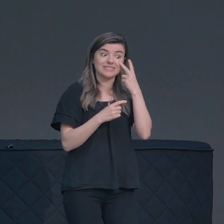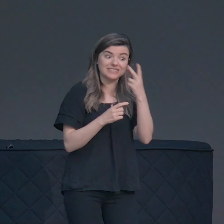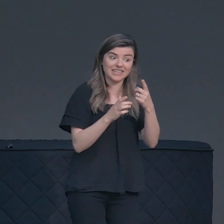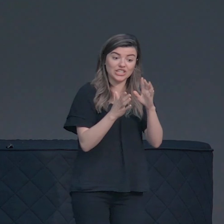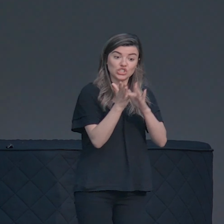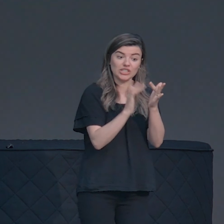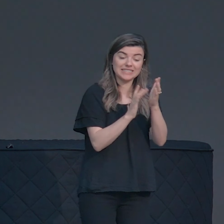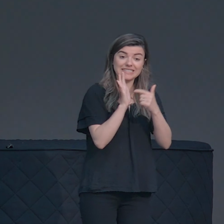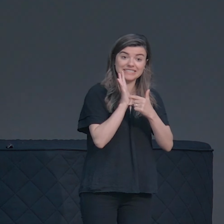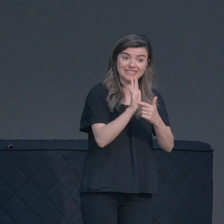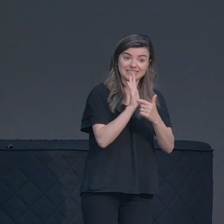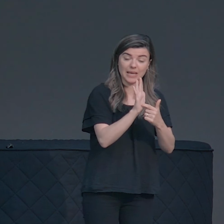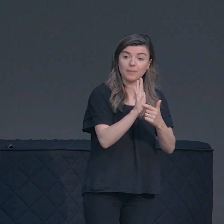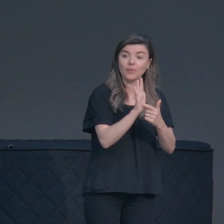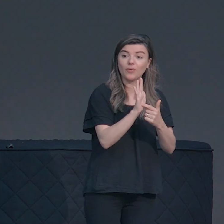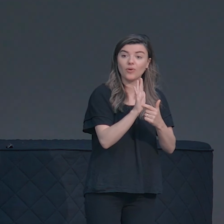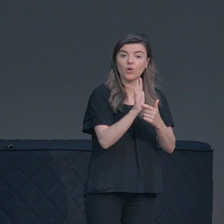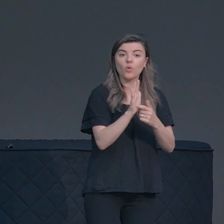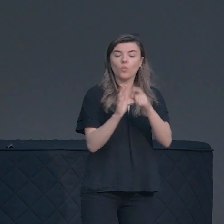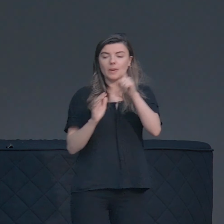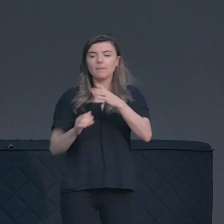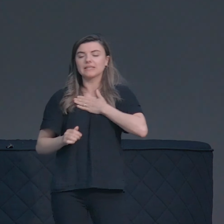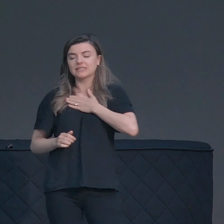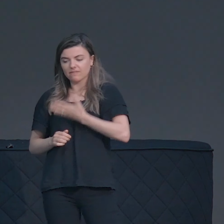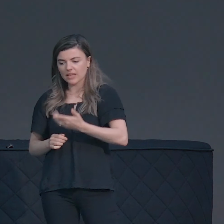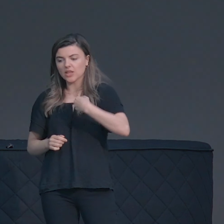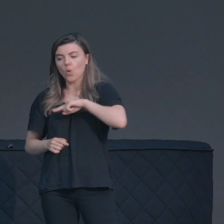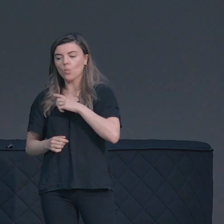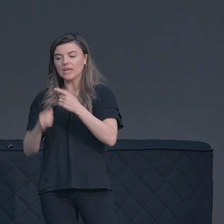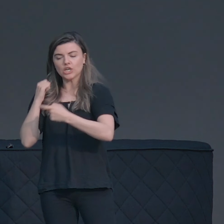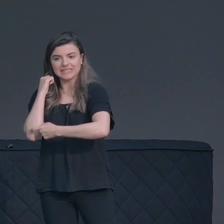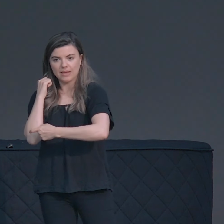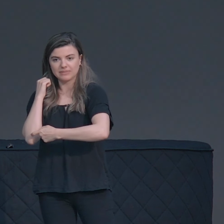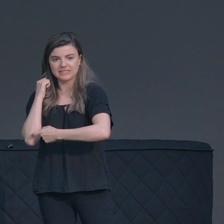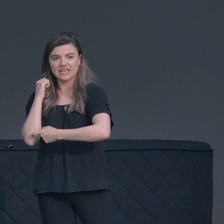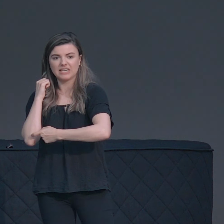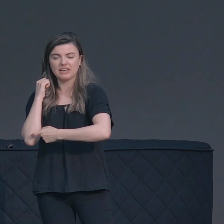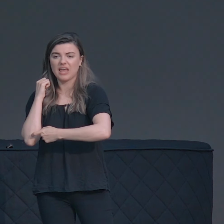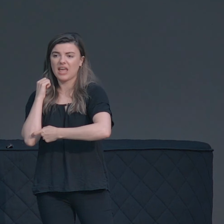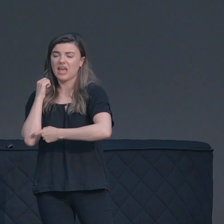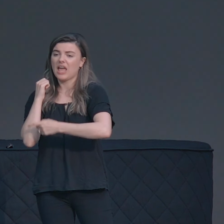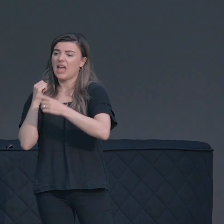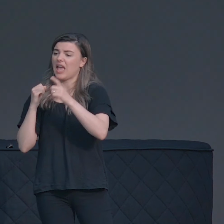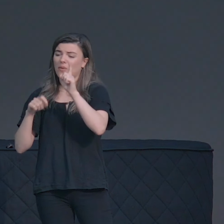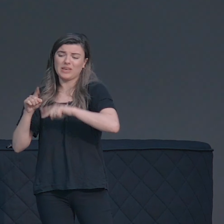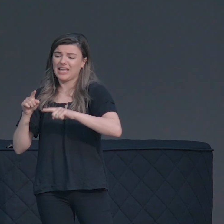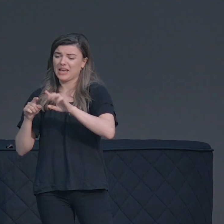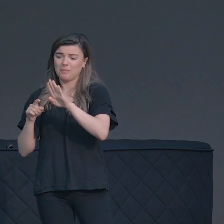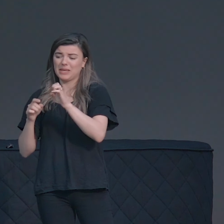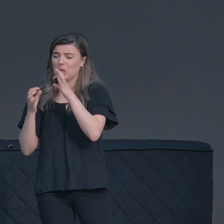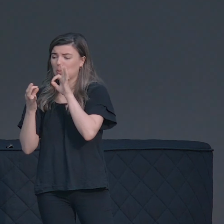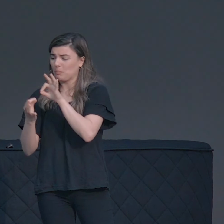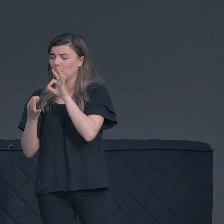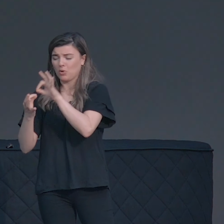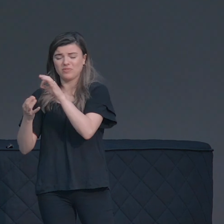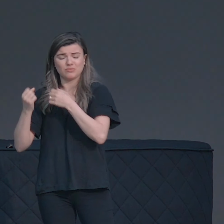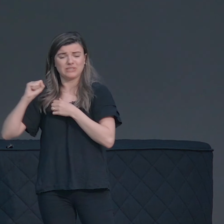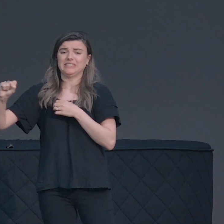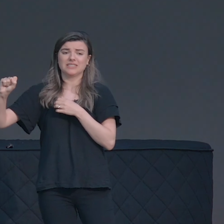we must confess our own propensity to temptation and our own inability to perfectly resist it.